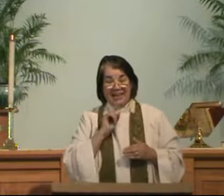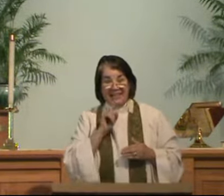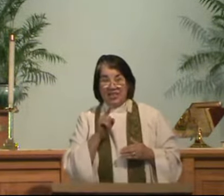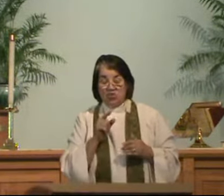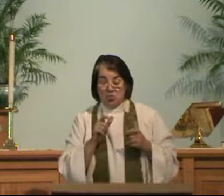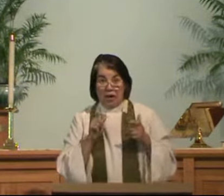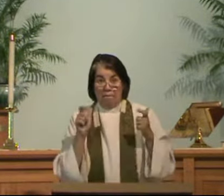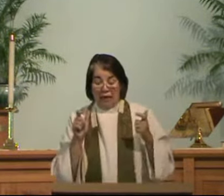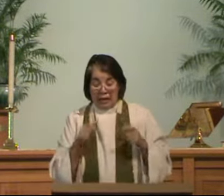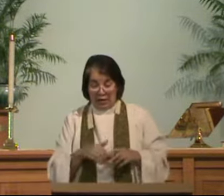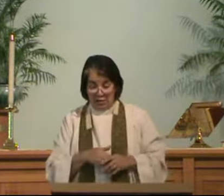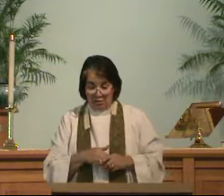This is really big.